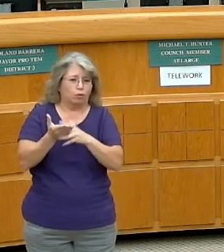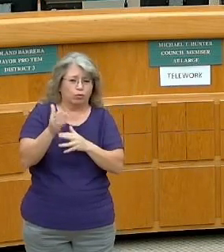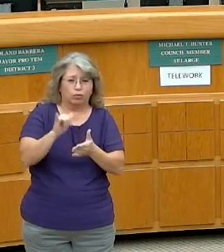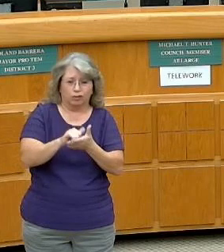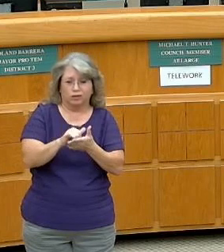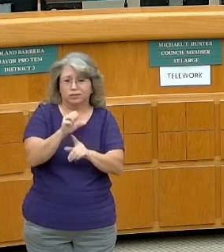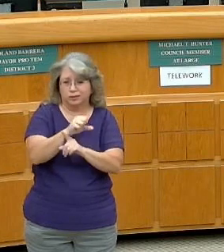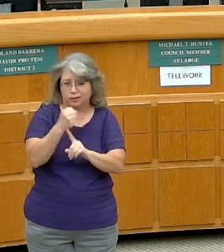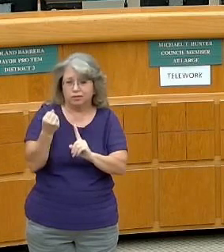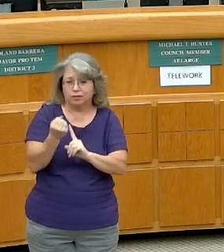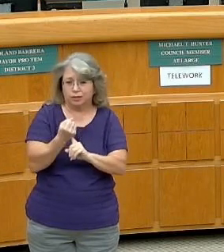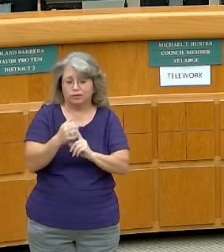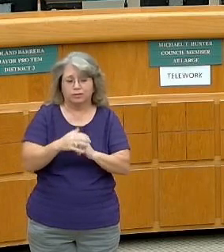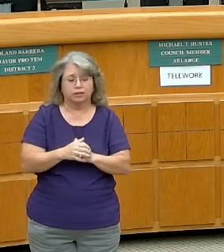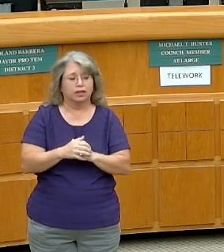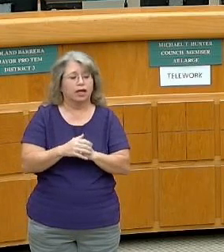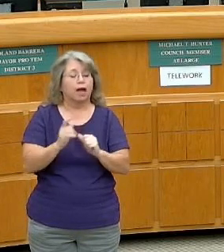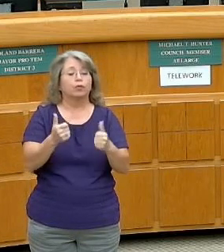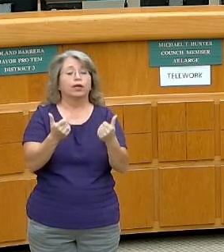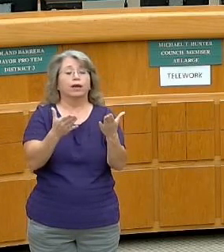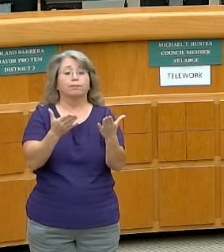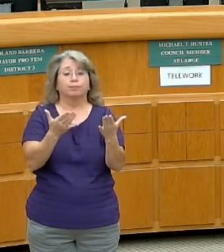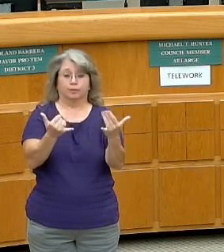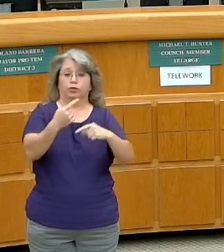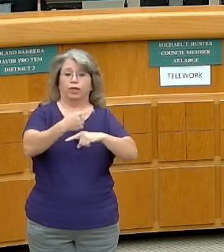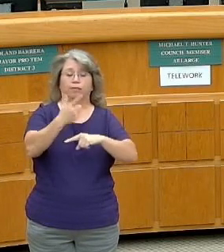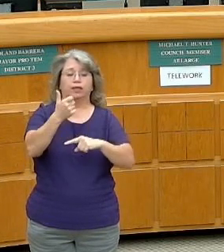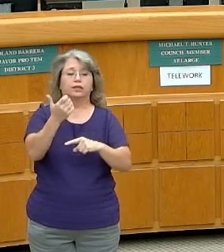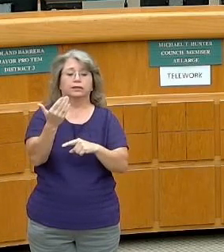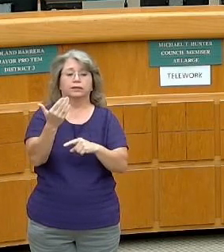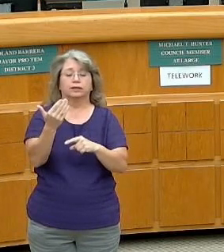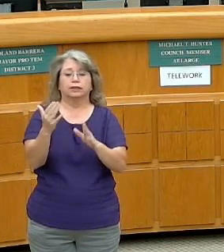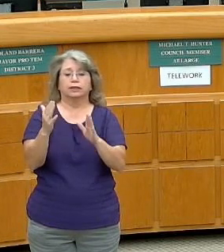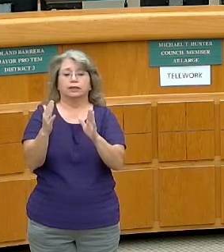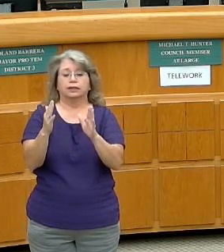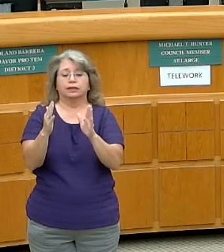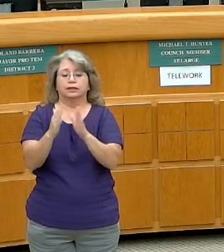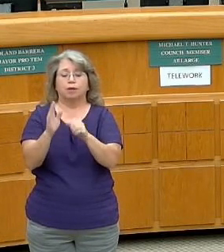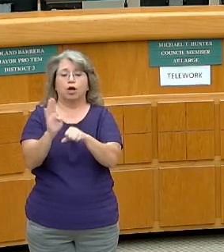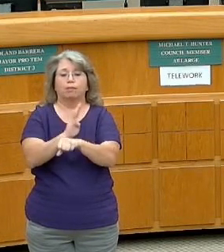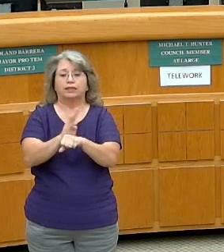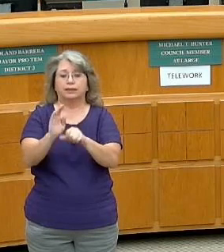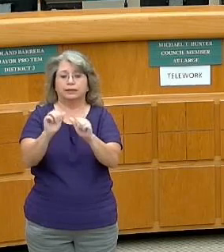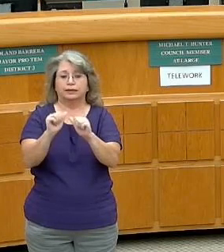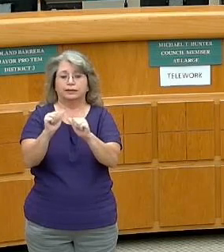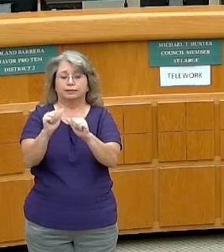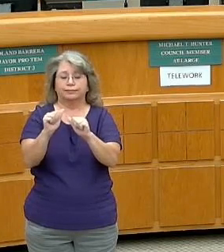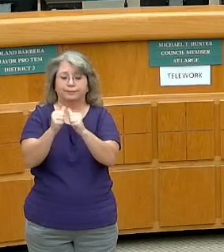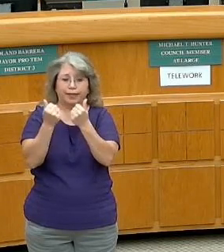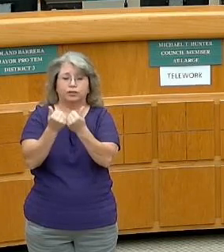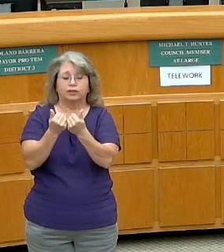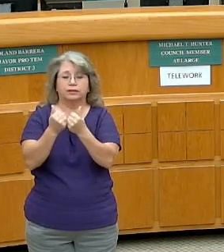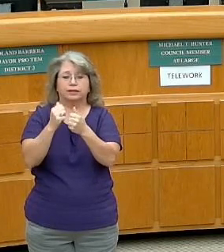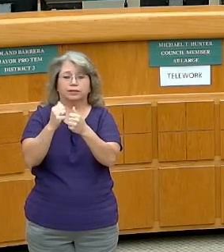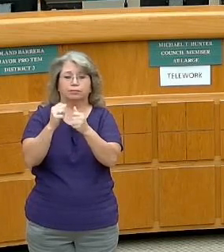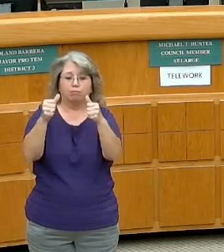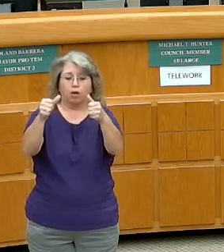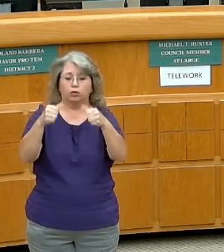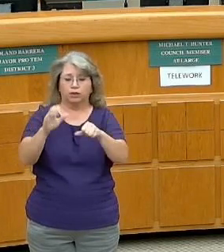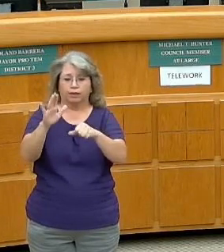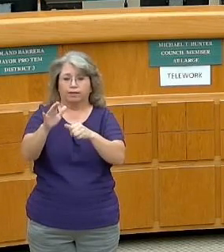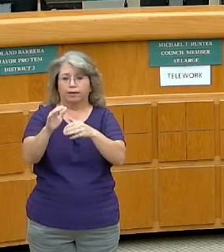today because the small business just last night posted the guidelines for it and is expected to have this program stood up by